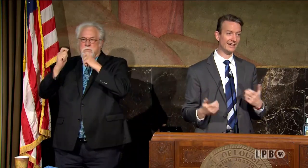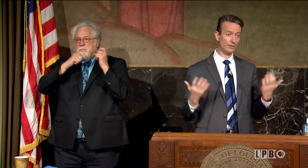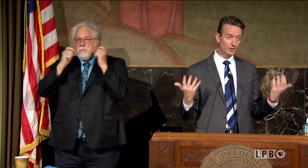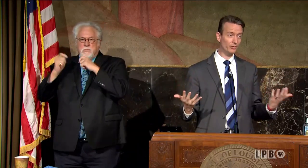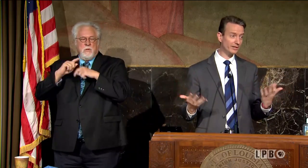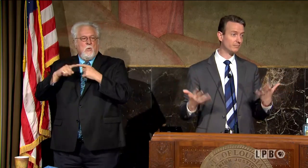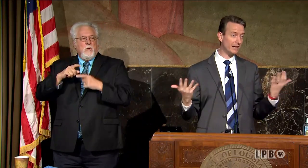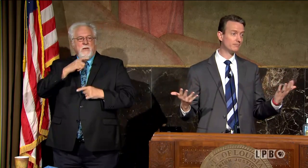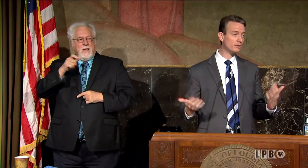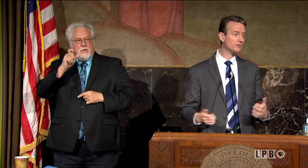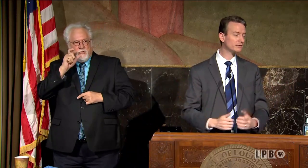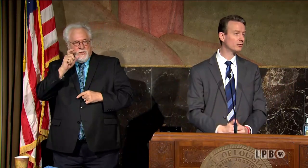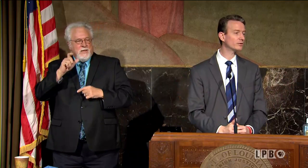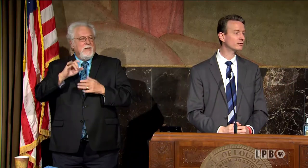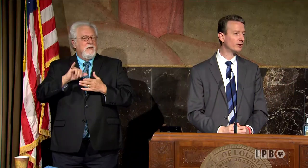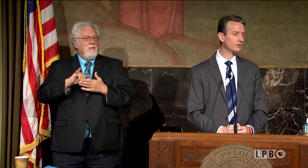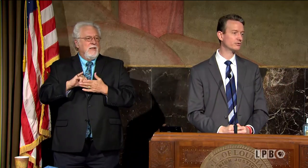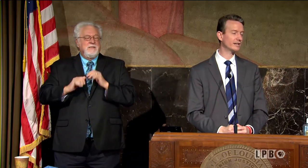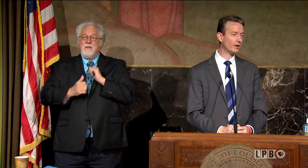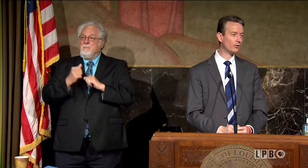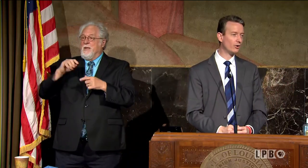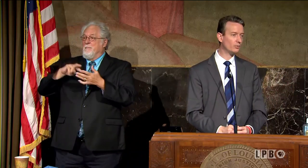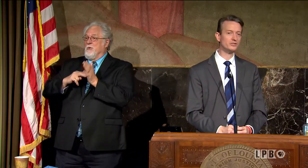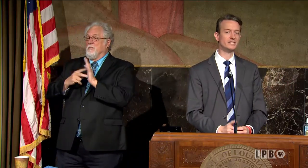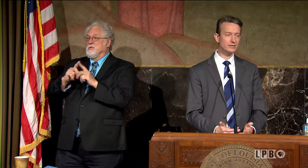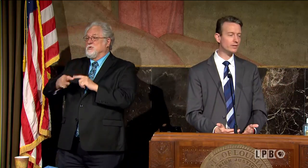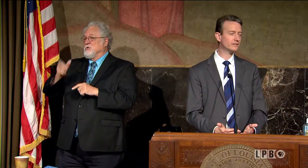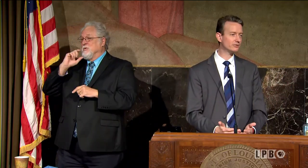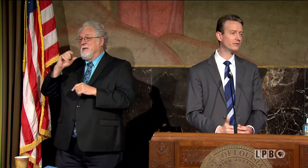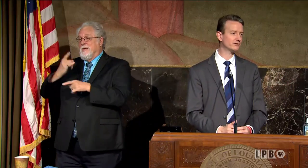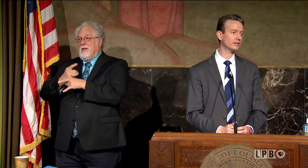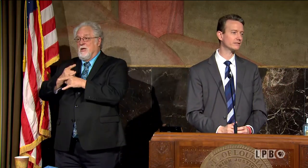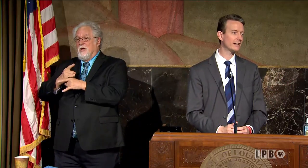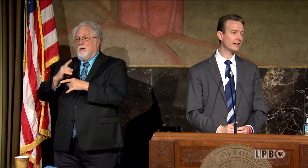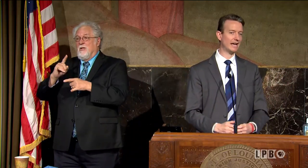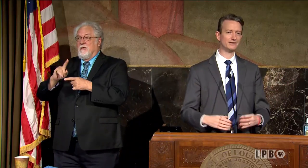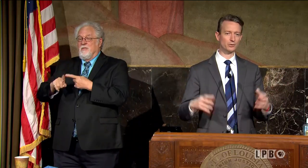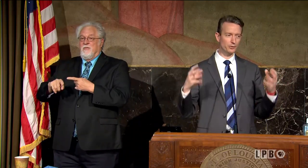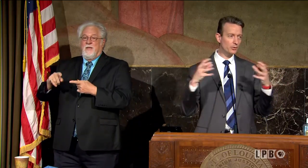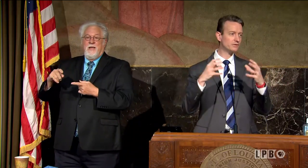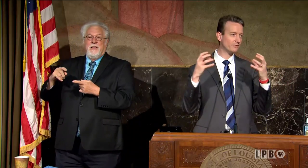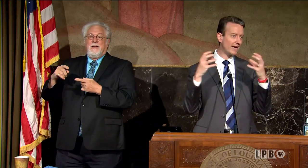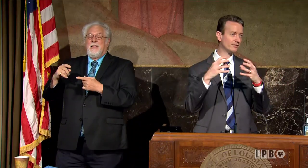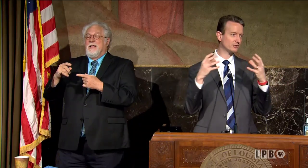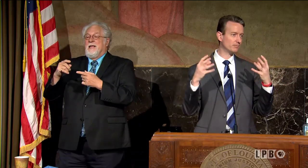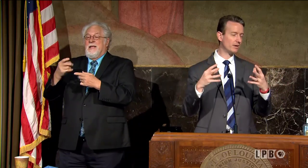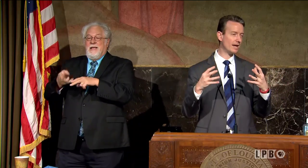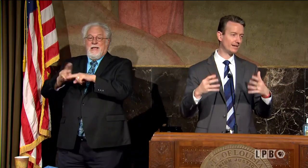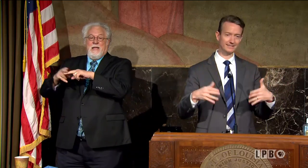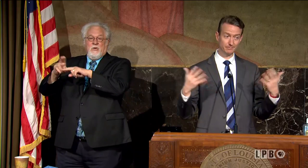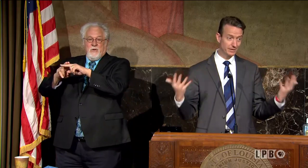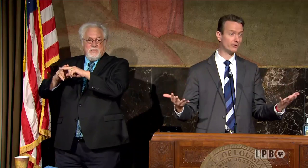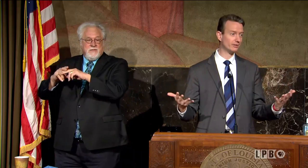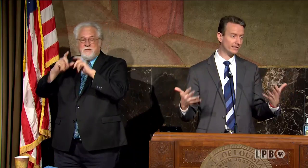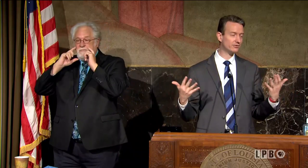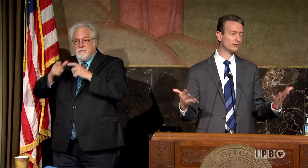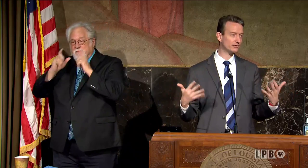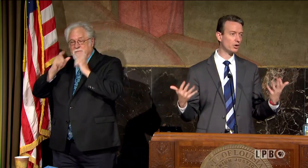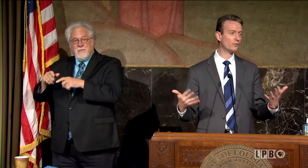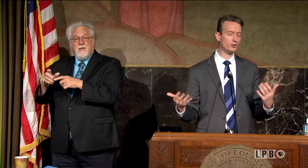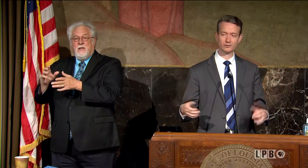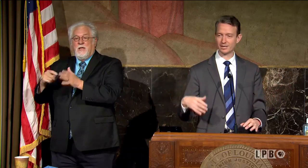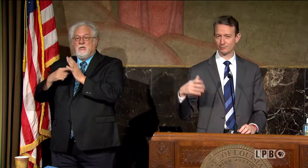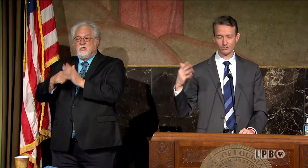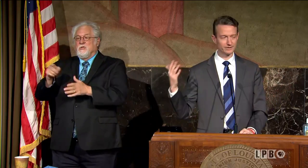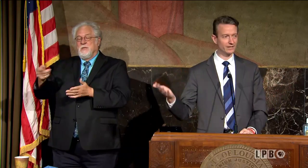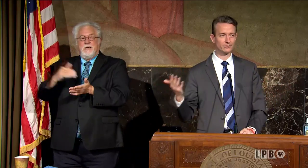drinking. And we know that the main purpose of going to a bar is drinking alcohol, which decreases your vigilance. And so those factors combined empirically have shown